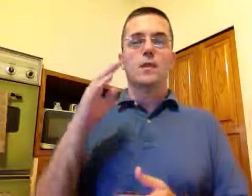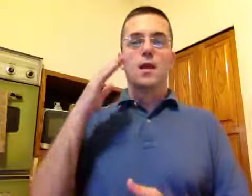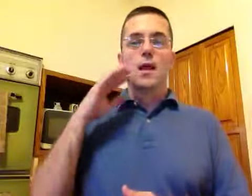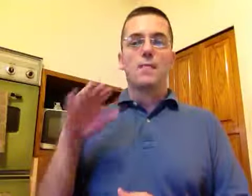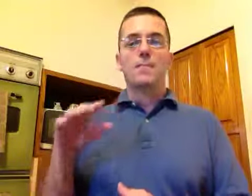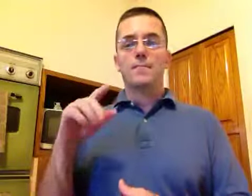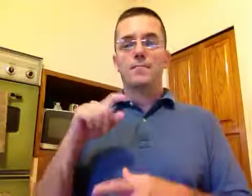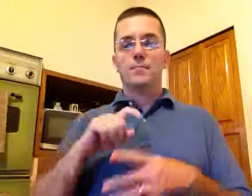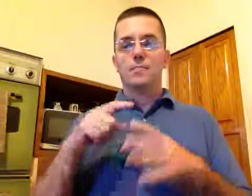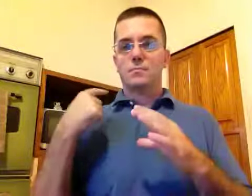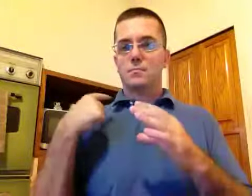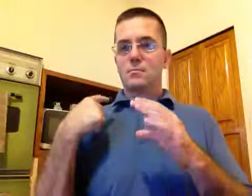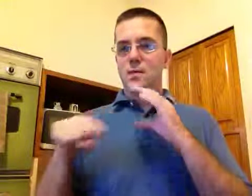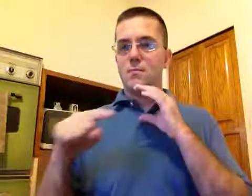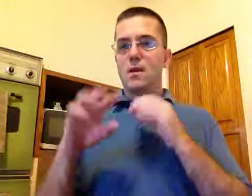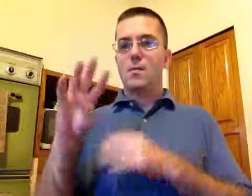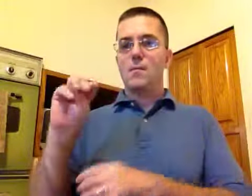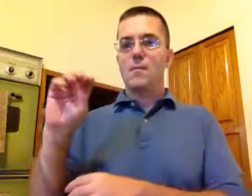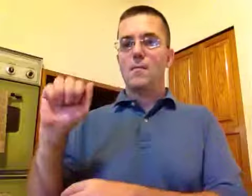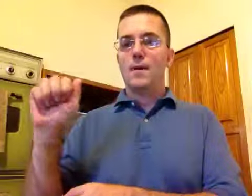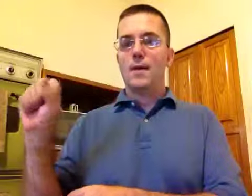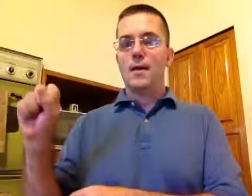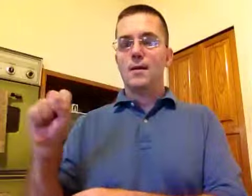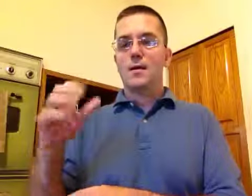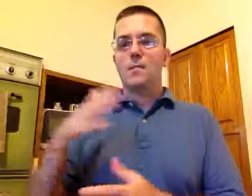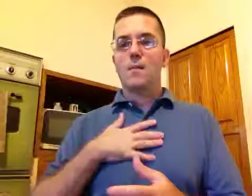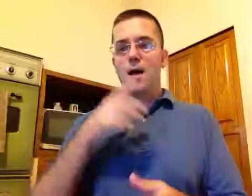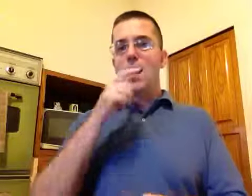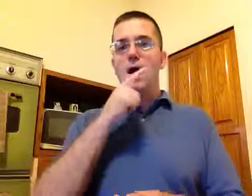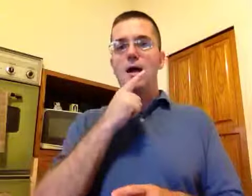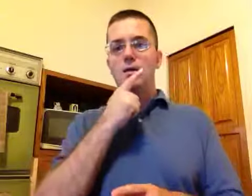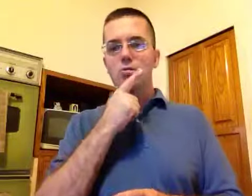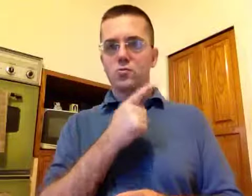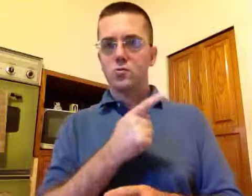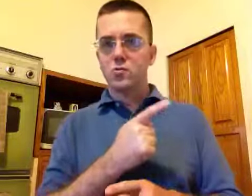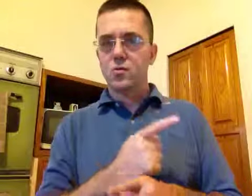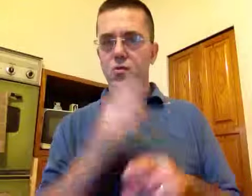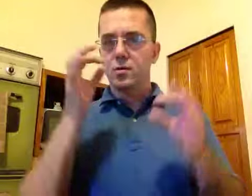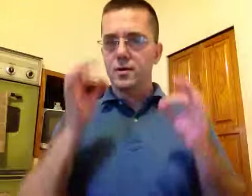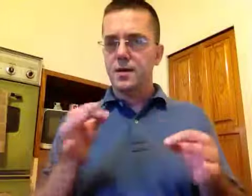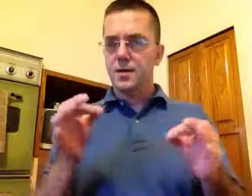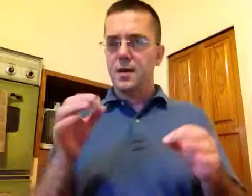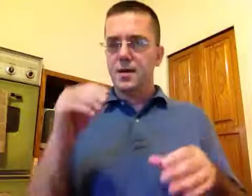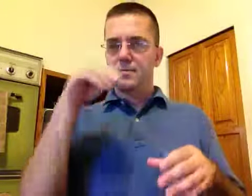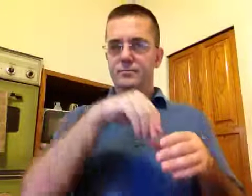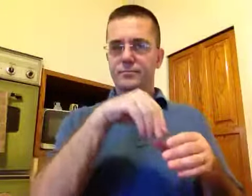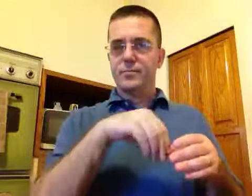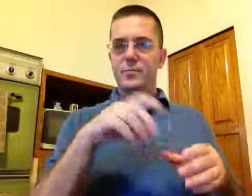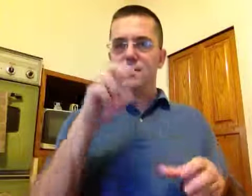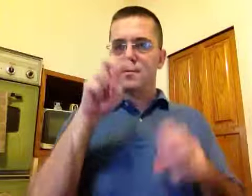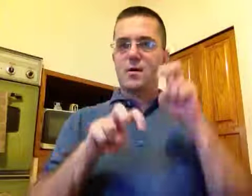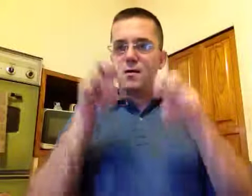portion of our family meeting last night. My daughter decided to put lots of money in her carnival envelope for the upcoming